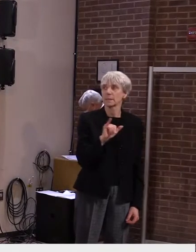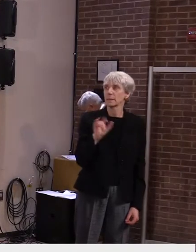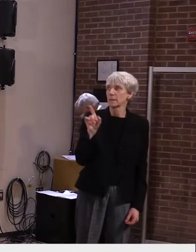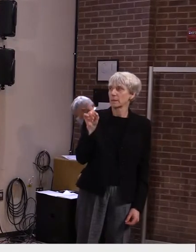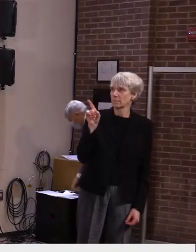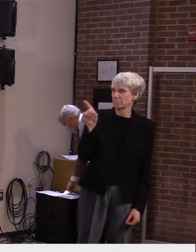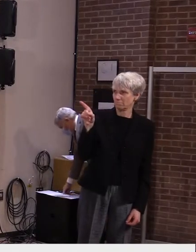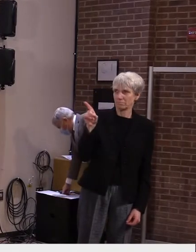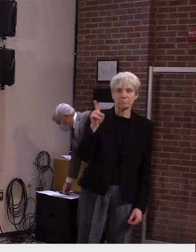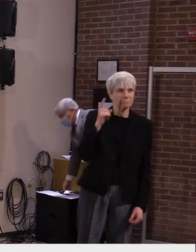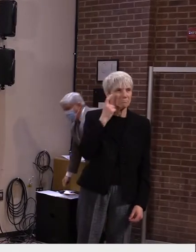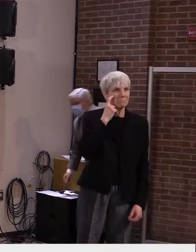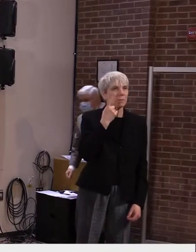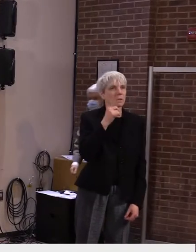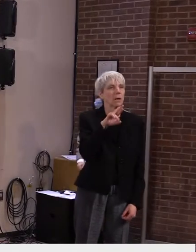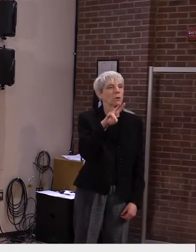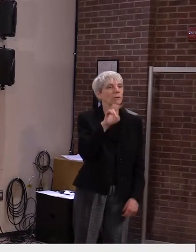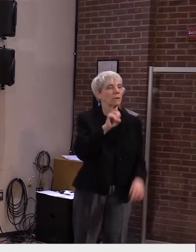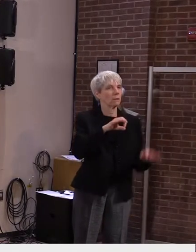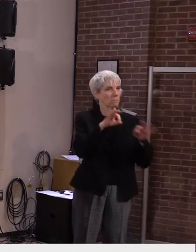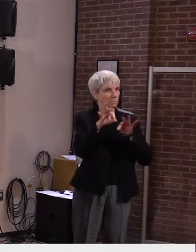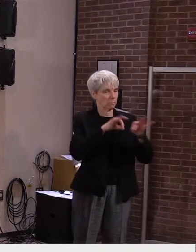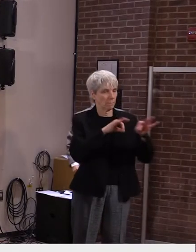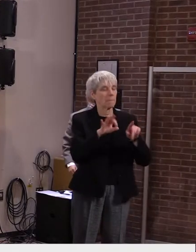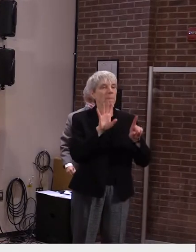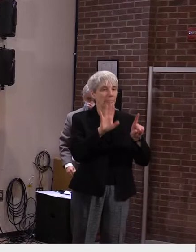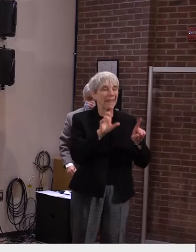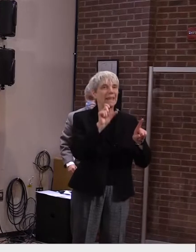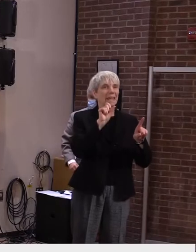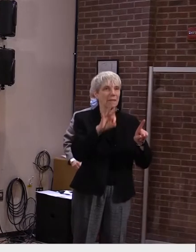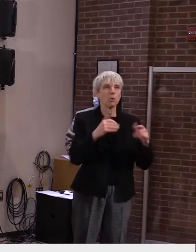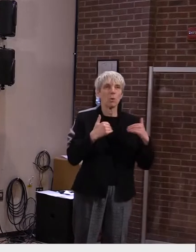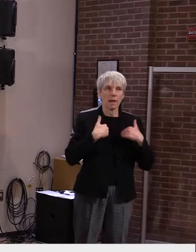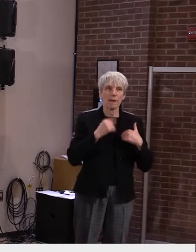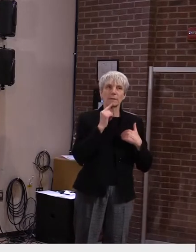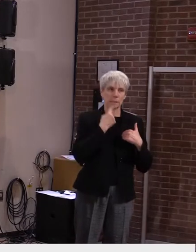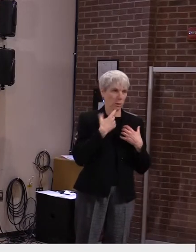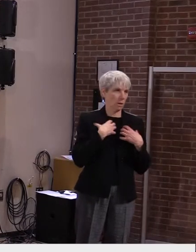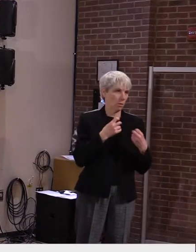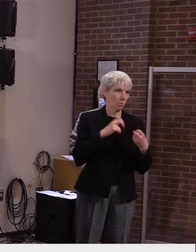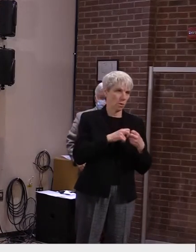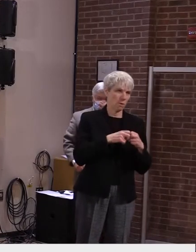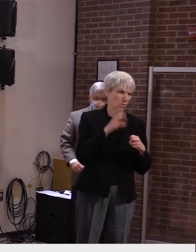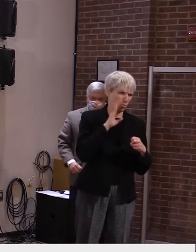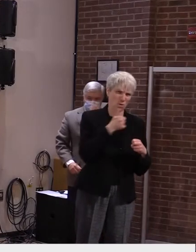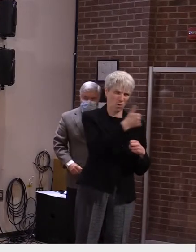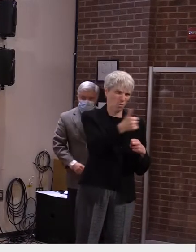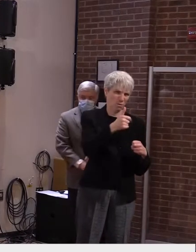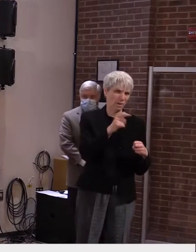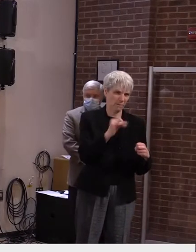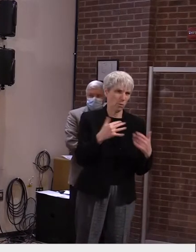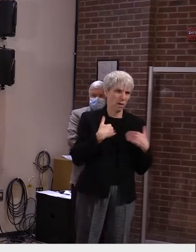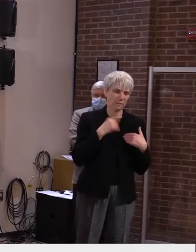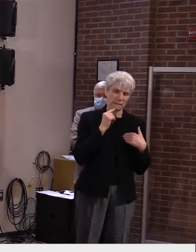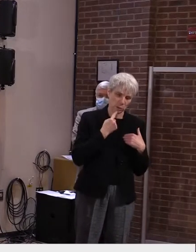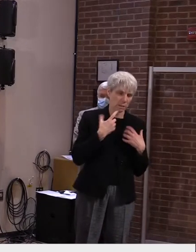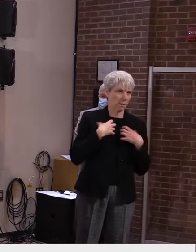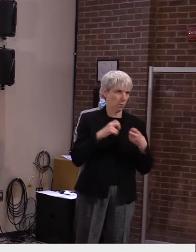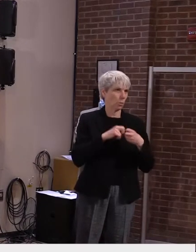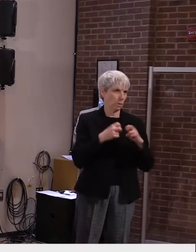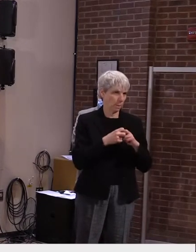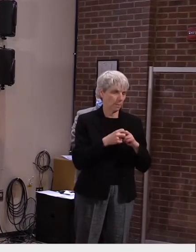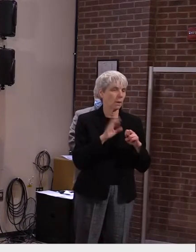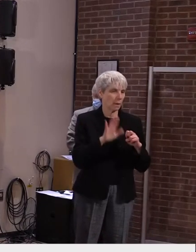well. So if you have underlying conditions, you know who you are. If you have underlying conditions and